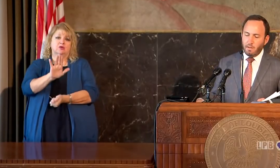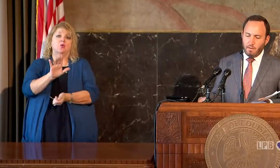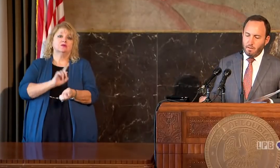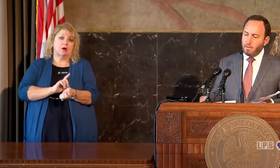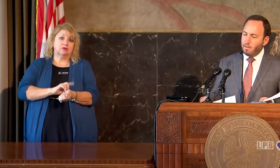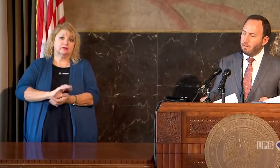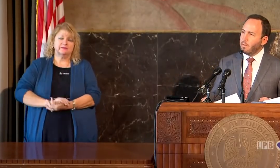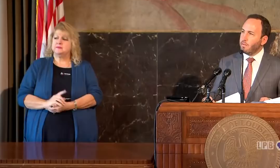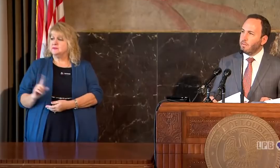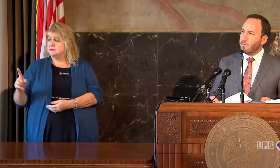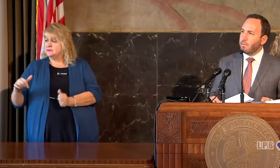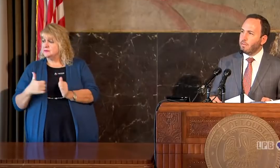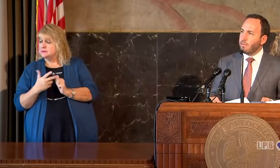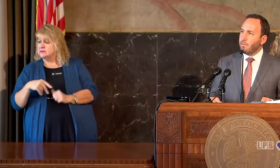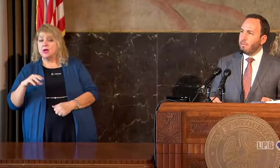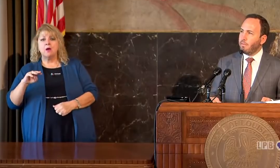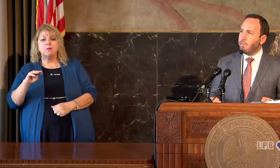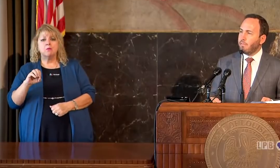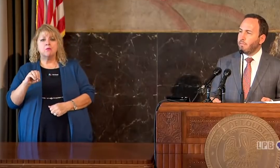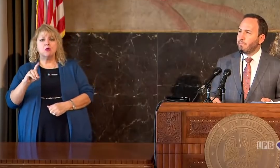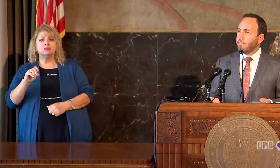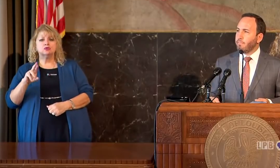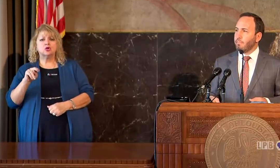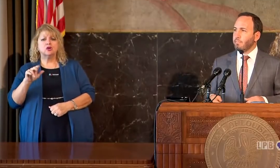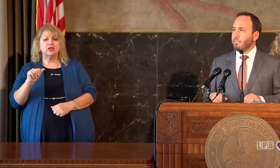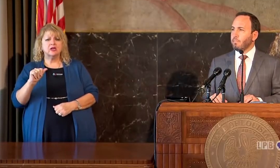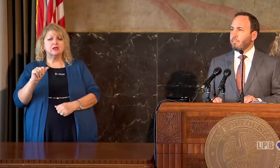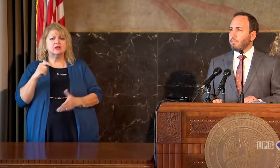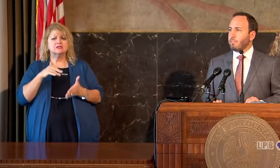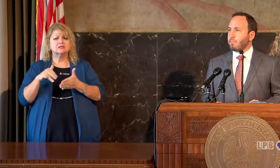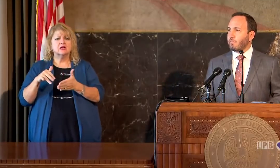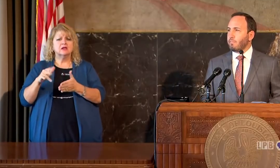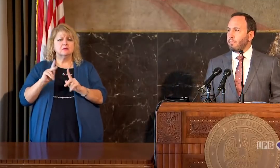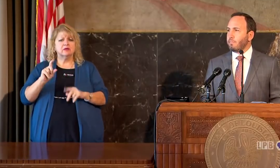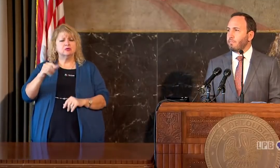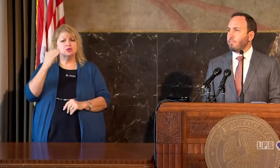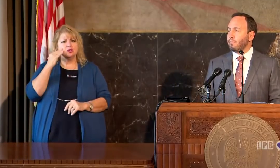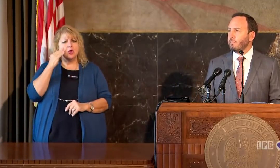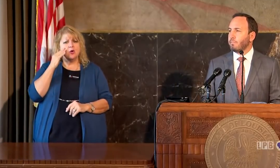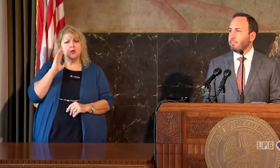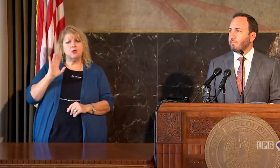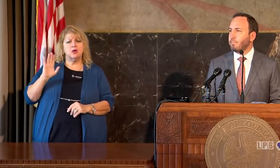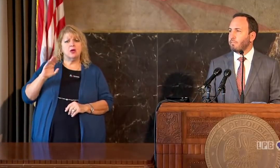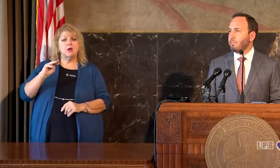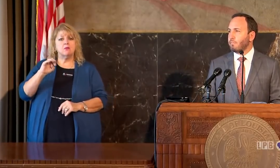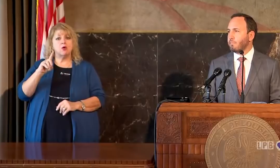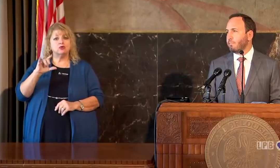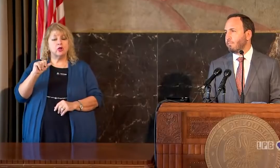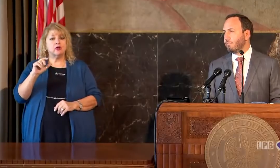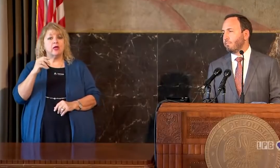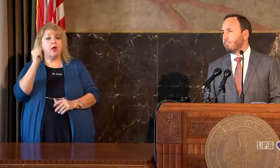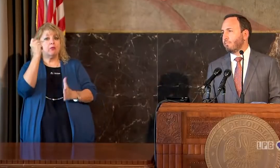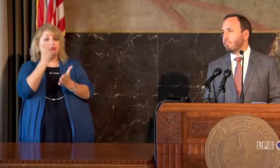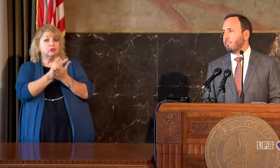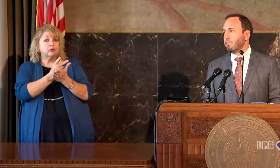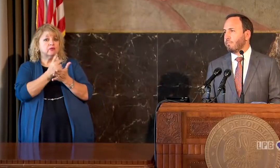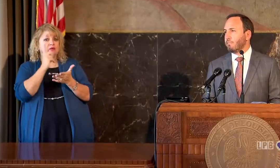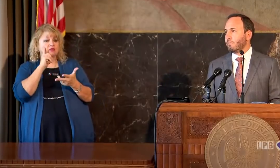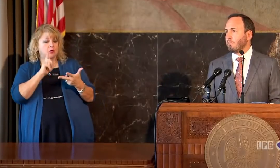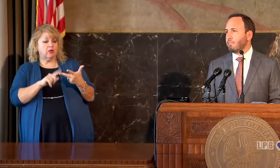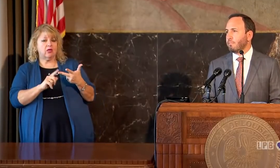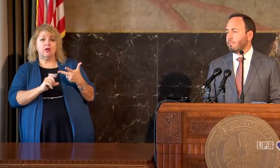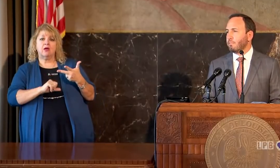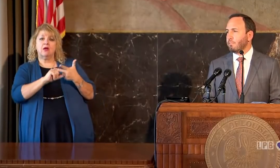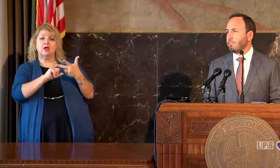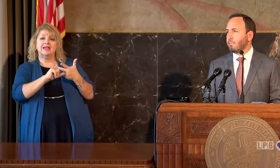follow-up. Yeah. What about Moderna study that people need to be aware of in terms of their approval booster shot being half of the original